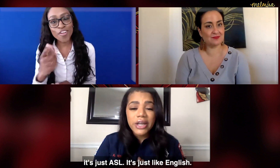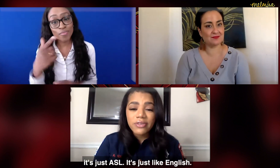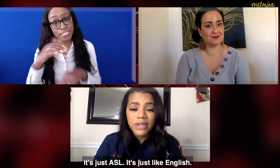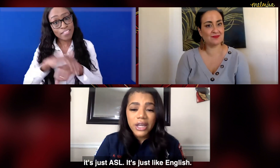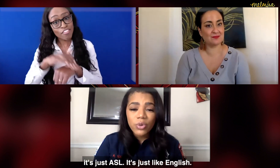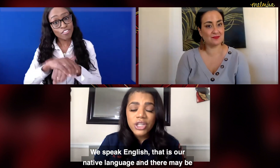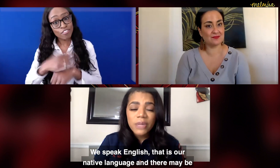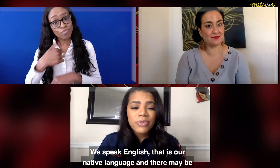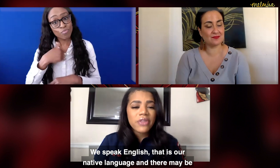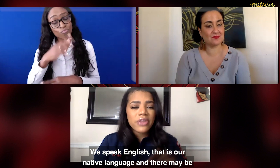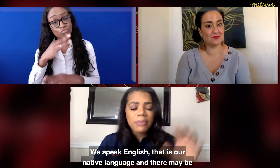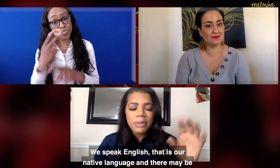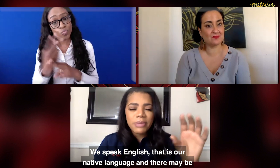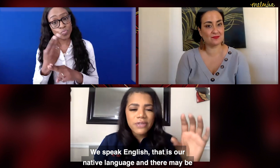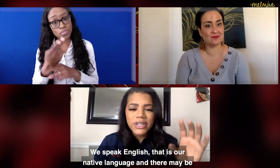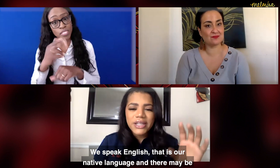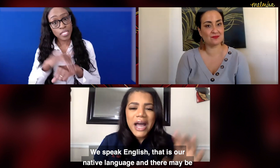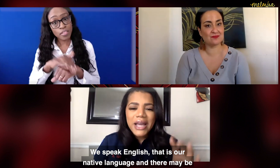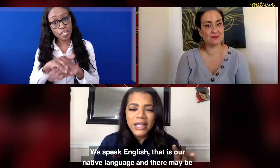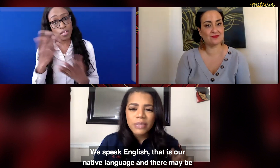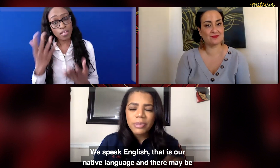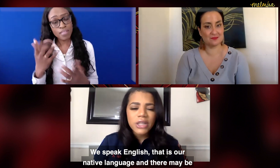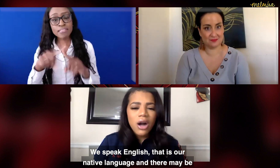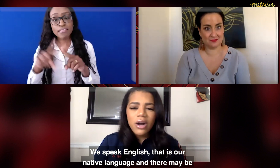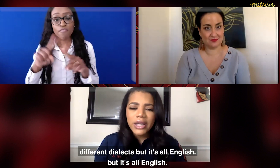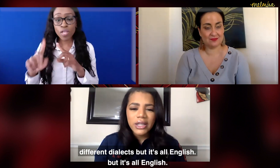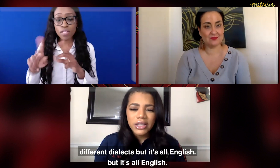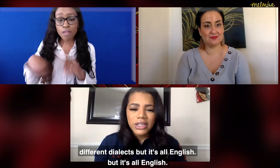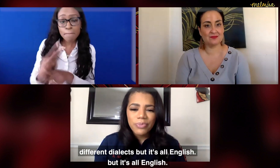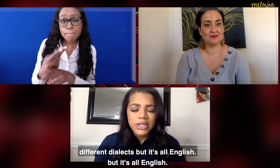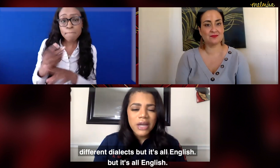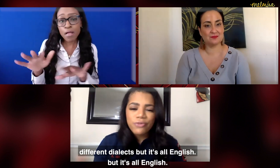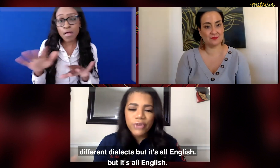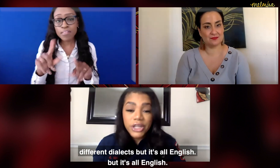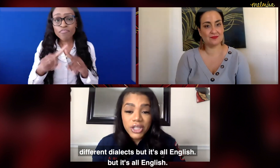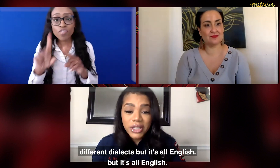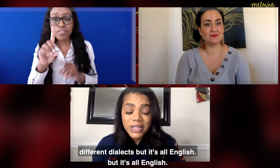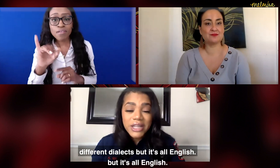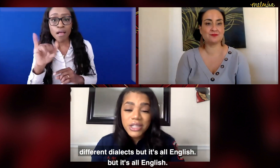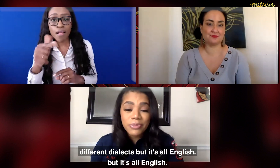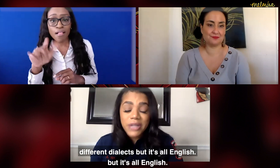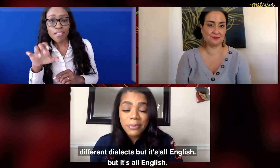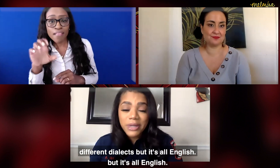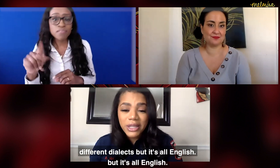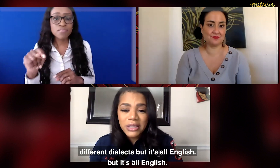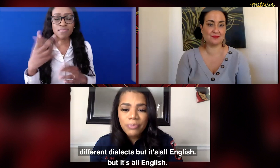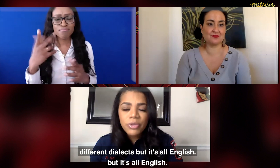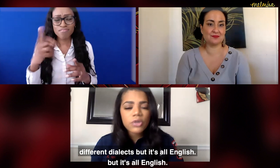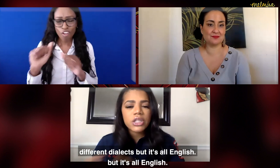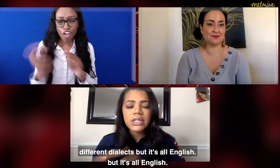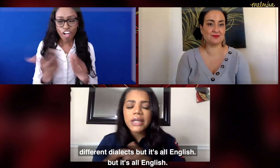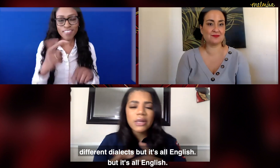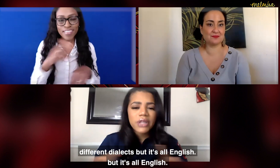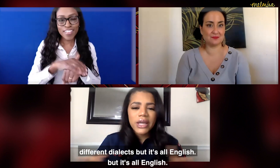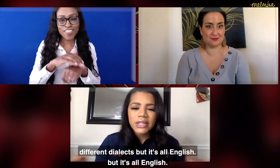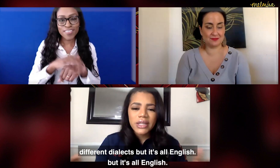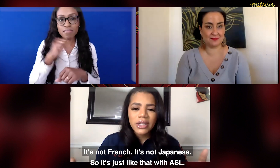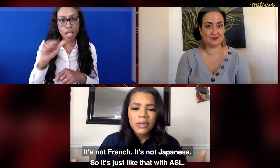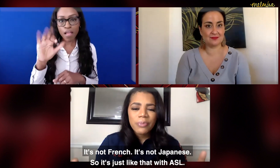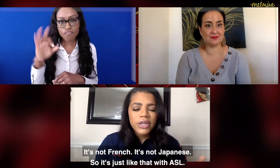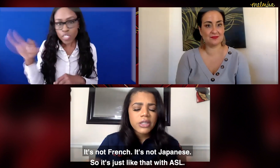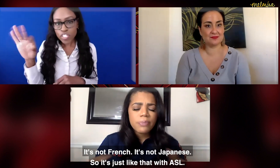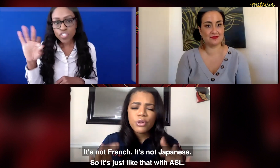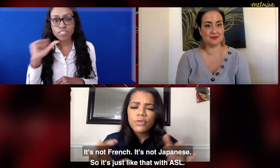is our native language, and there may be different dialects, but it's all English. It's not French, it's not Japanese. So it's just like that with